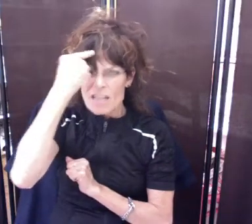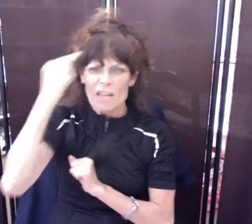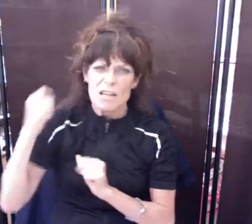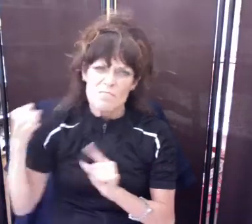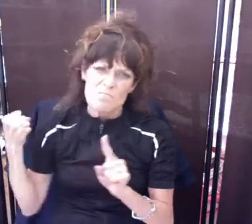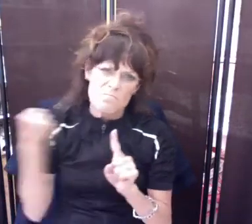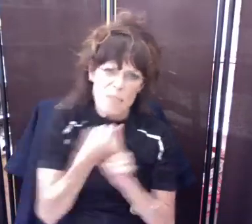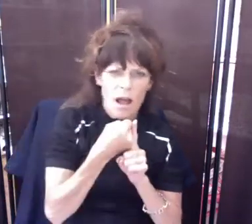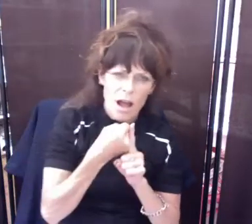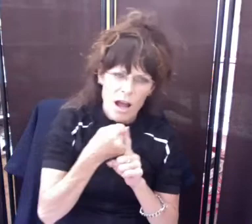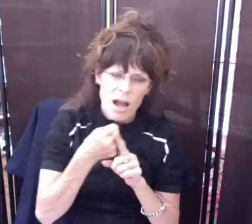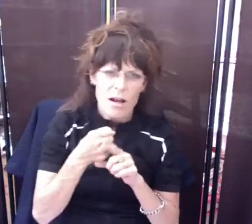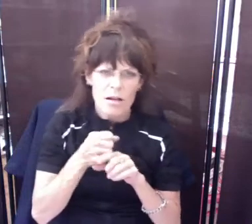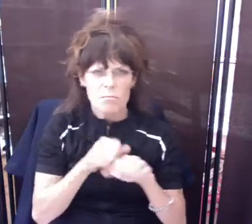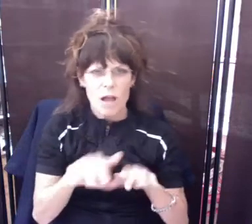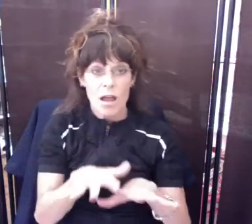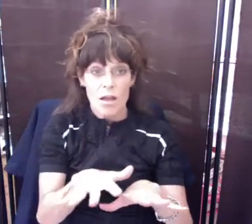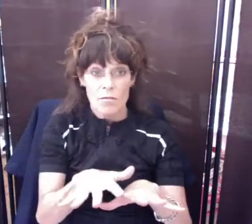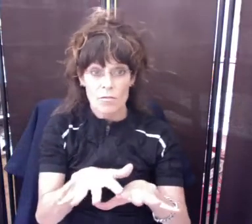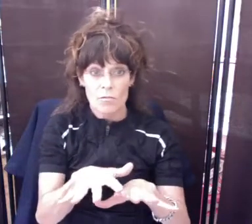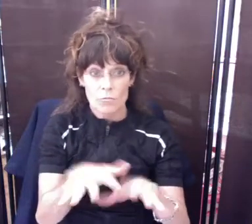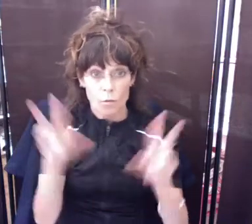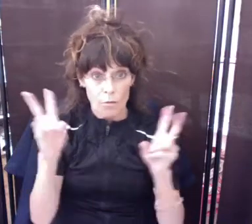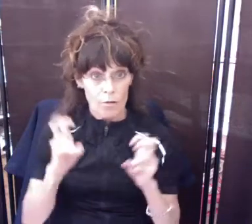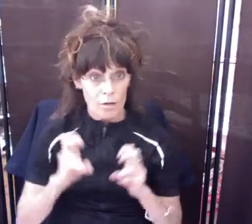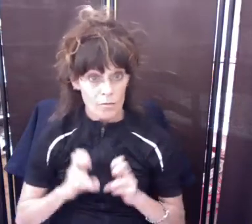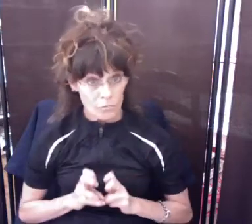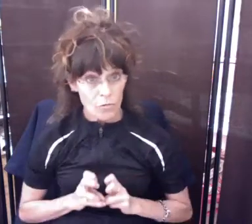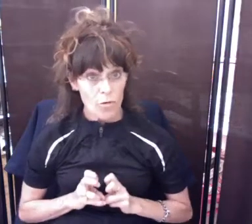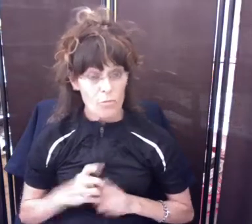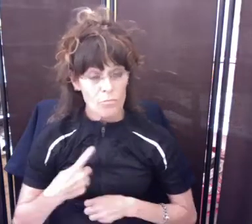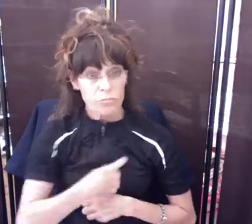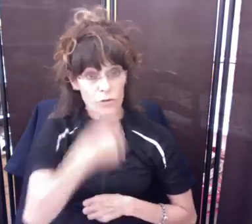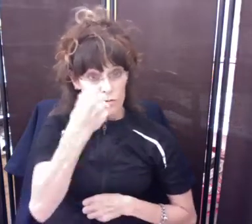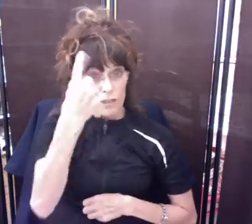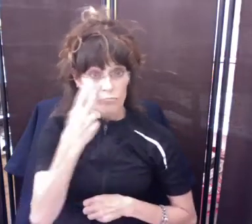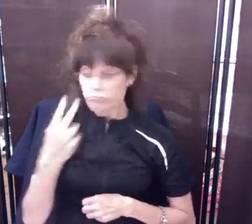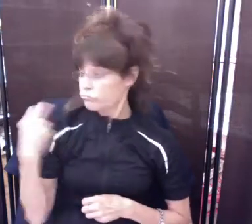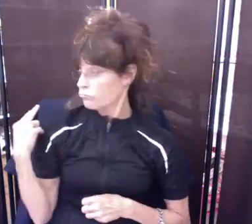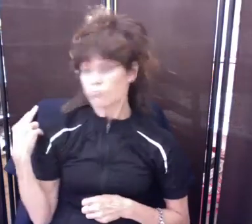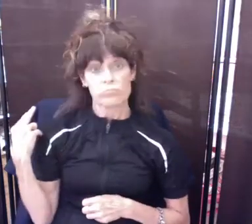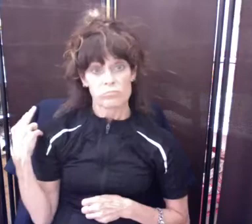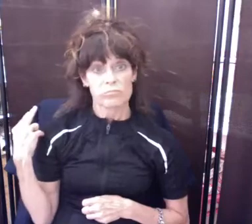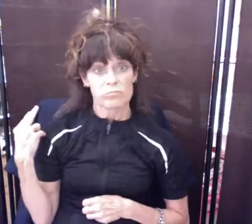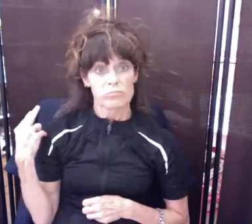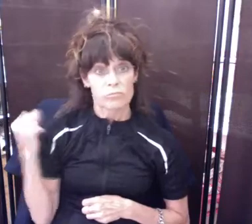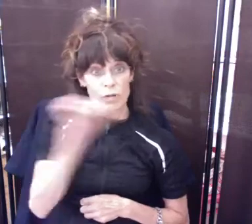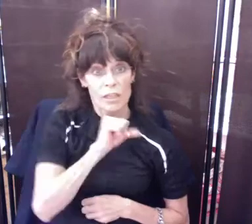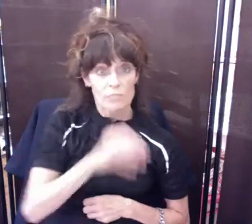good understanding, I think, of, what was going on back in the day. But back in the day, I just thought I